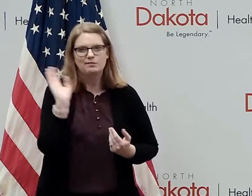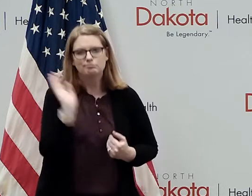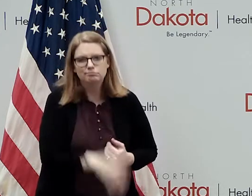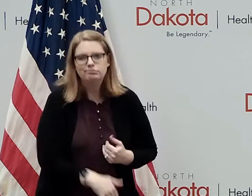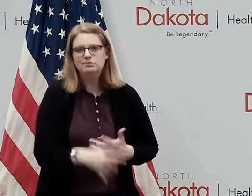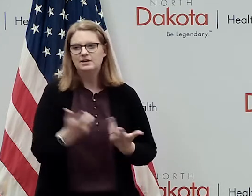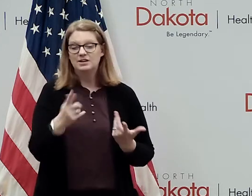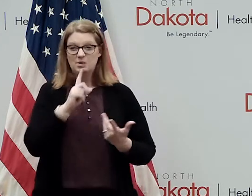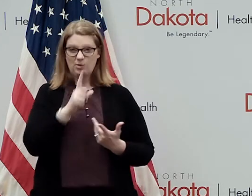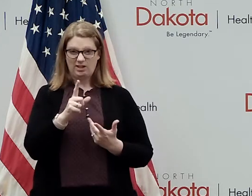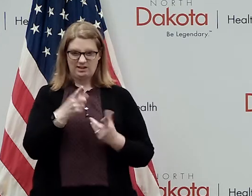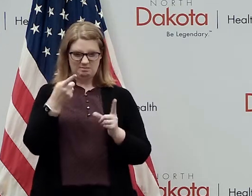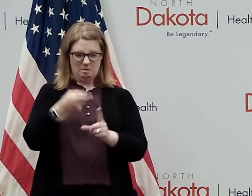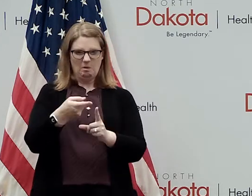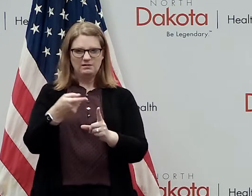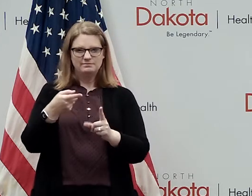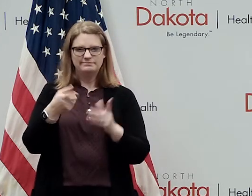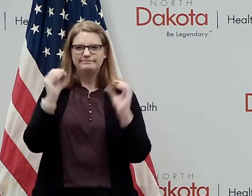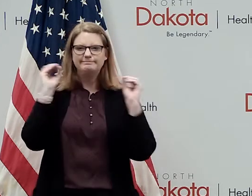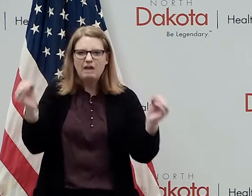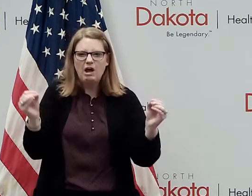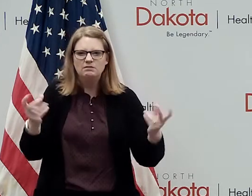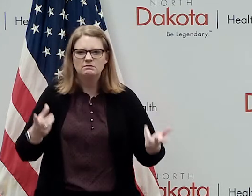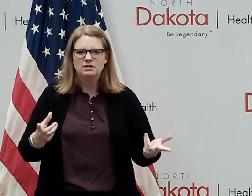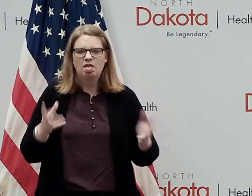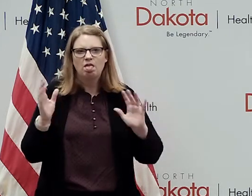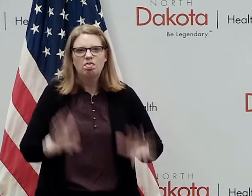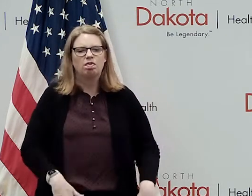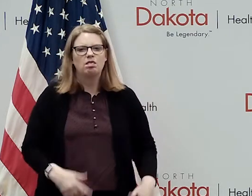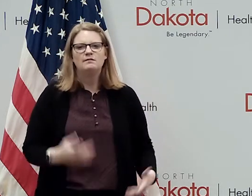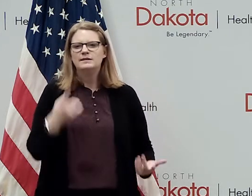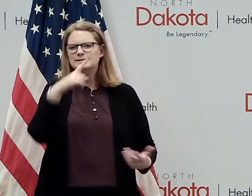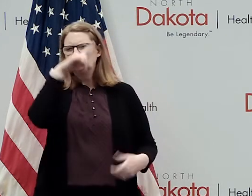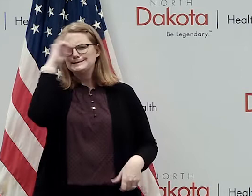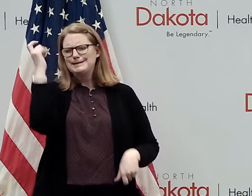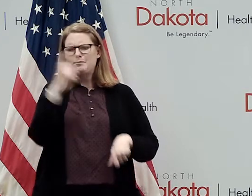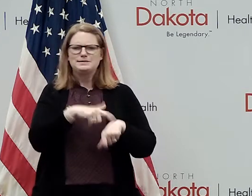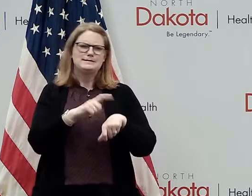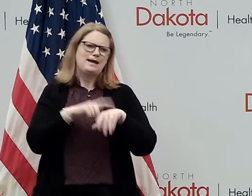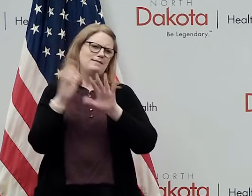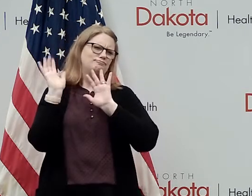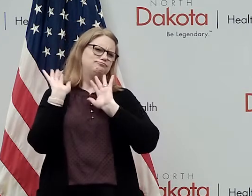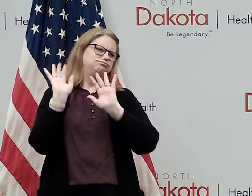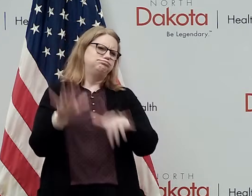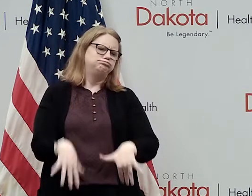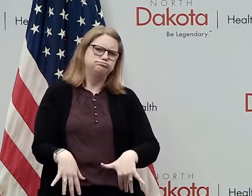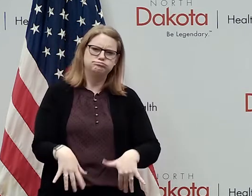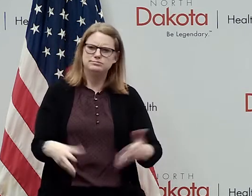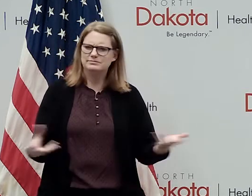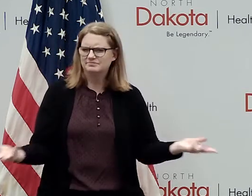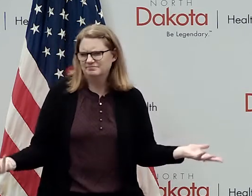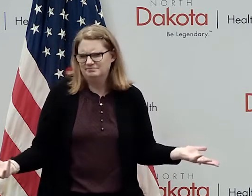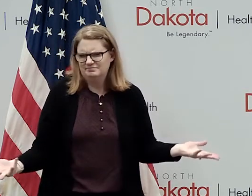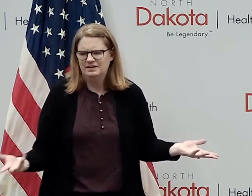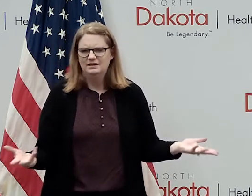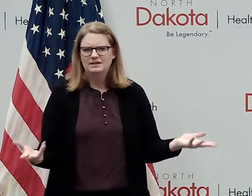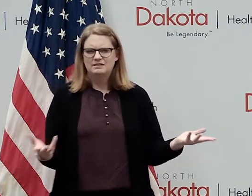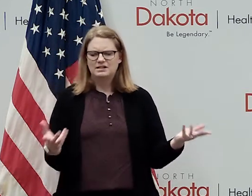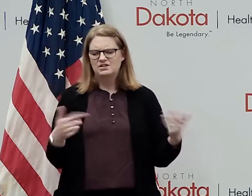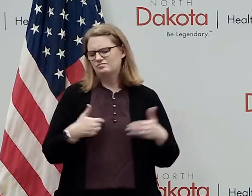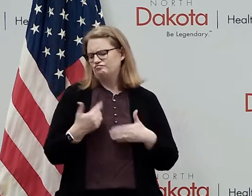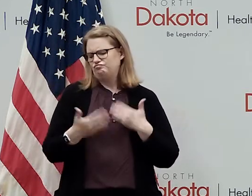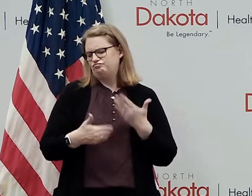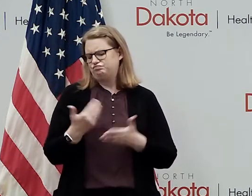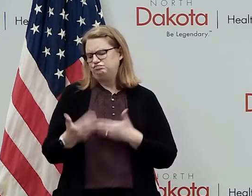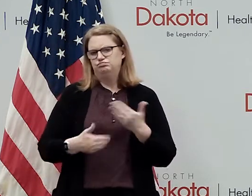all this? And it's summertime, and let's just keep moving forward and